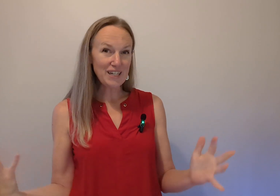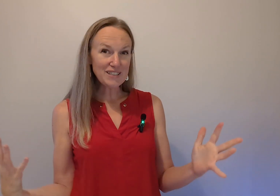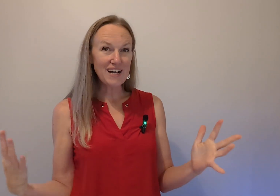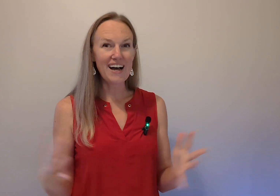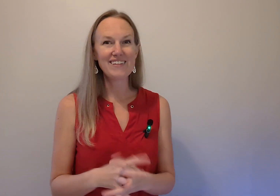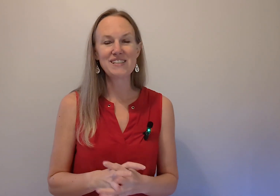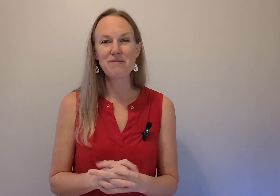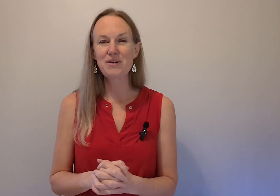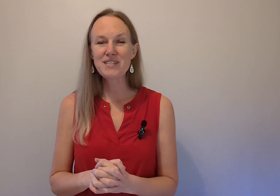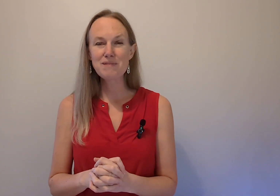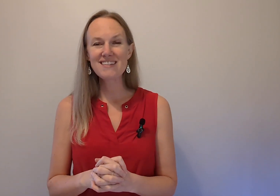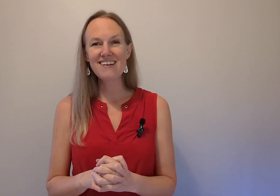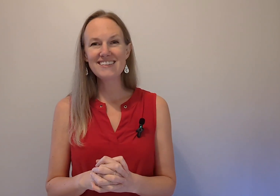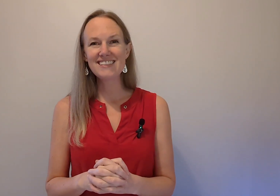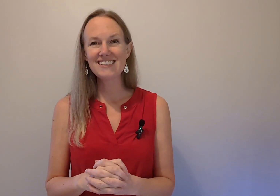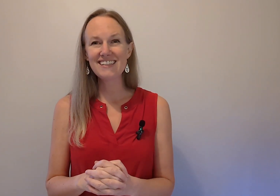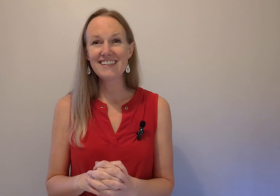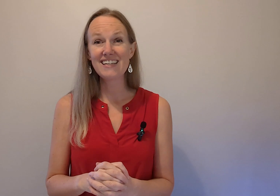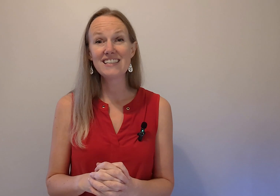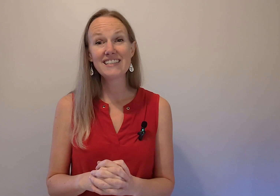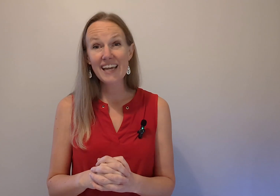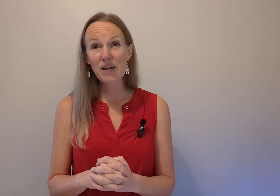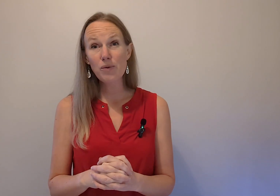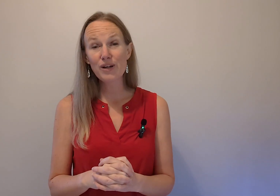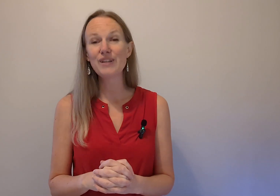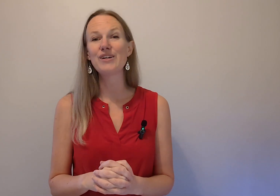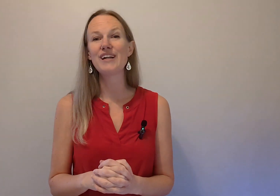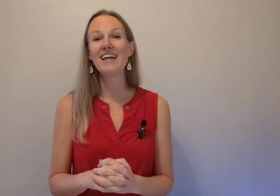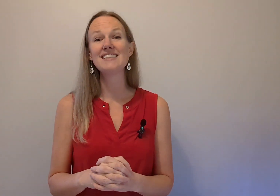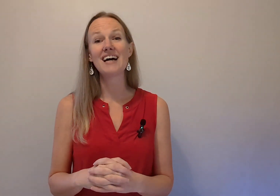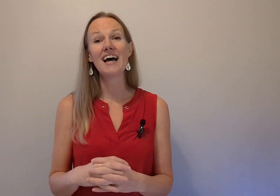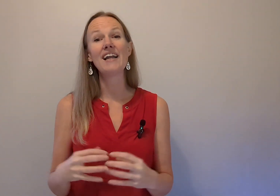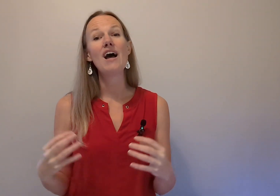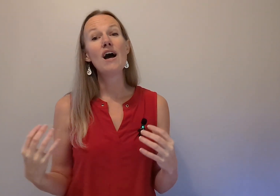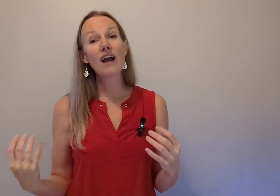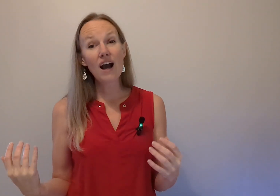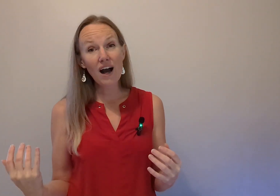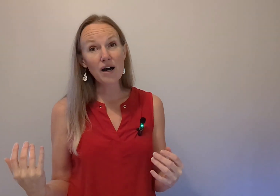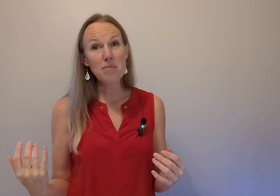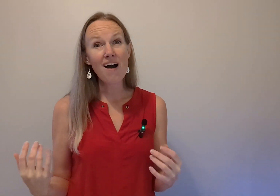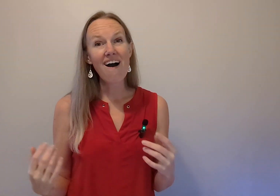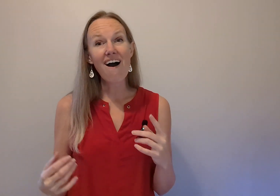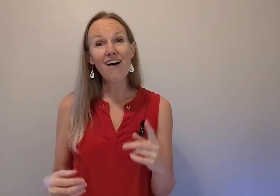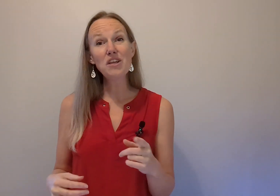start with some Christmas songs this year, and today we're going to learn how to sign "Come, all